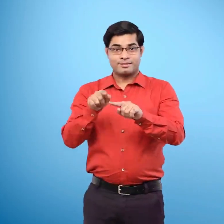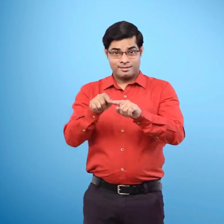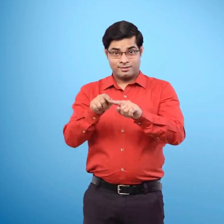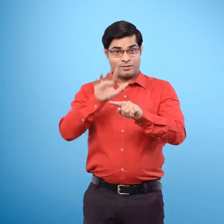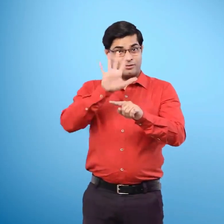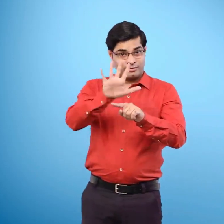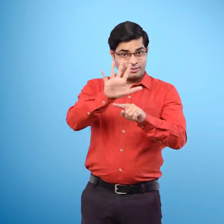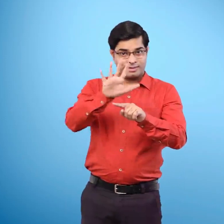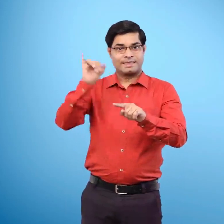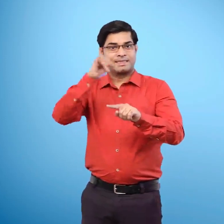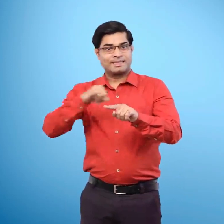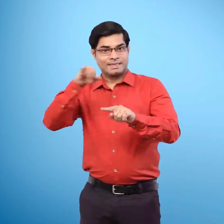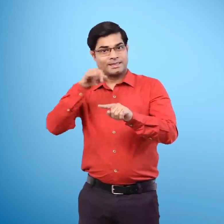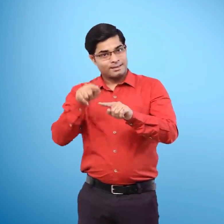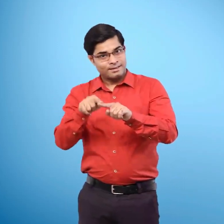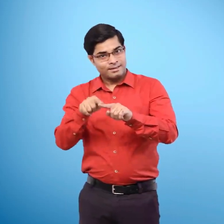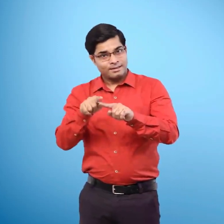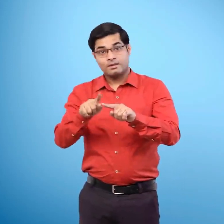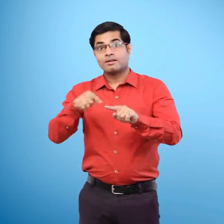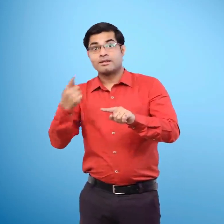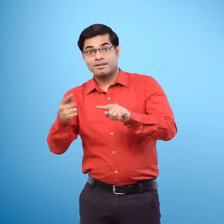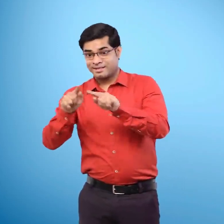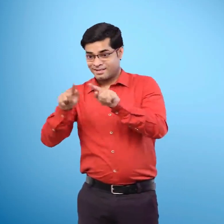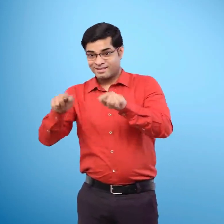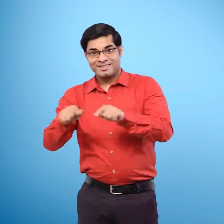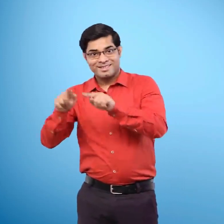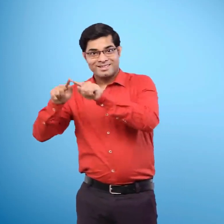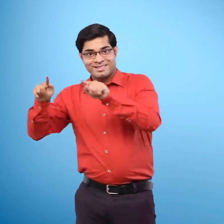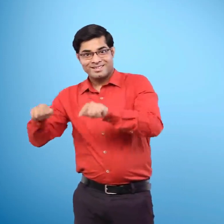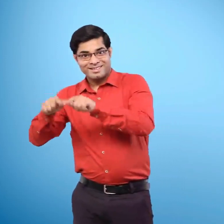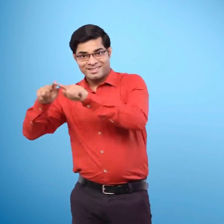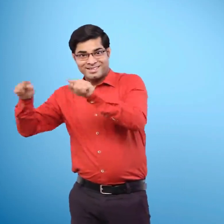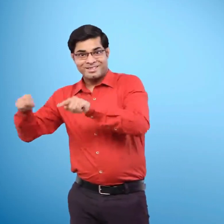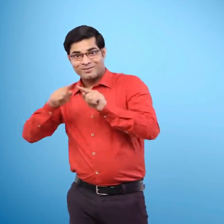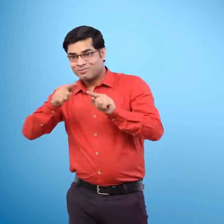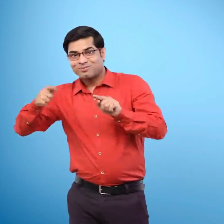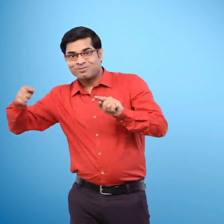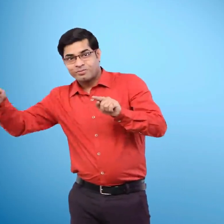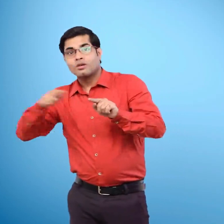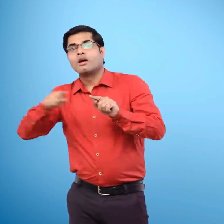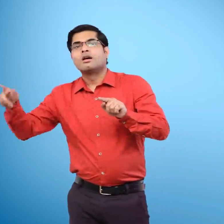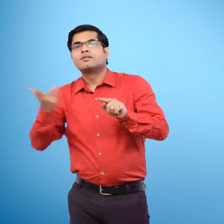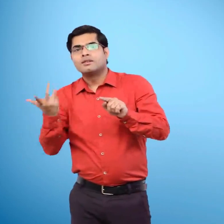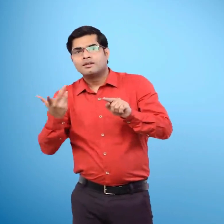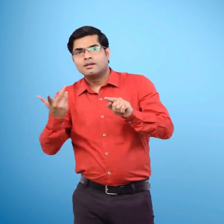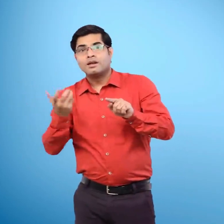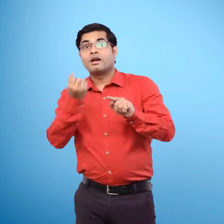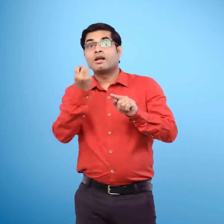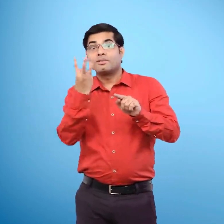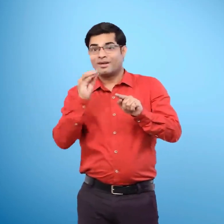Number 56. Box 4, 5, 6, 7 and 8 are kept